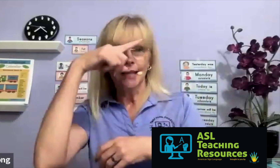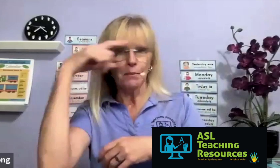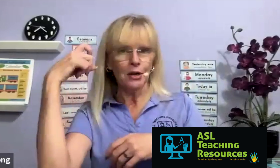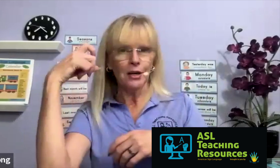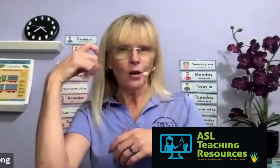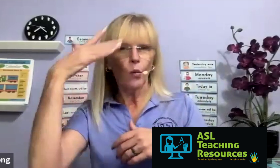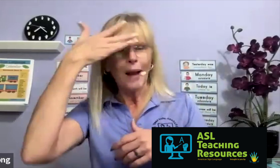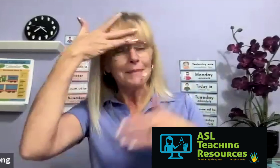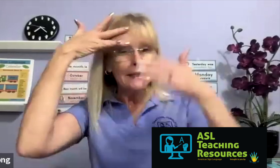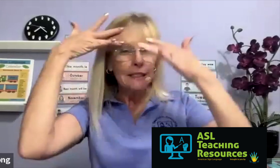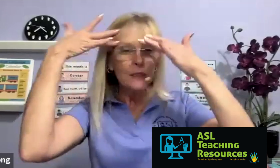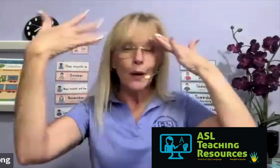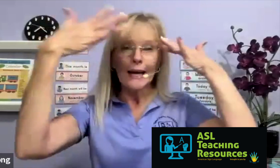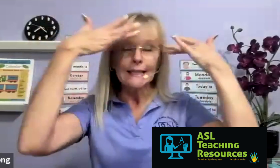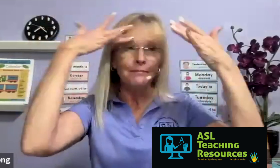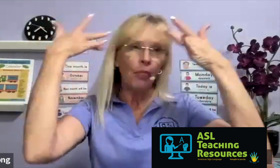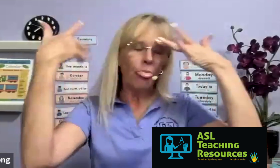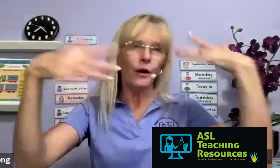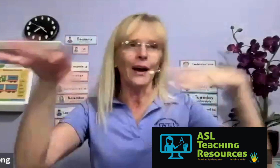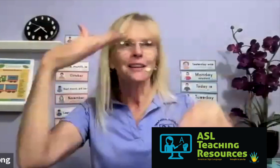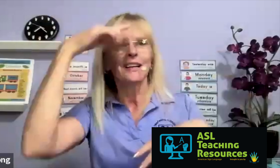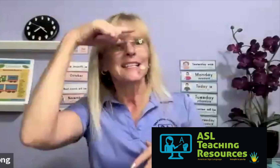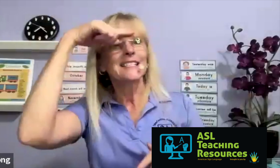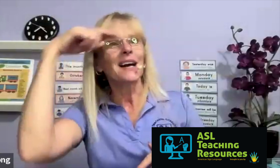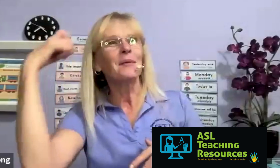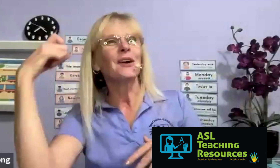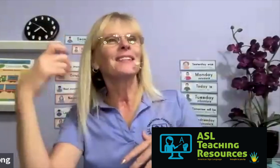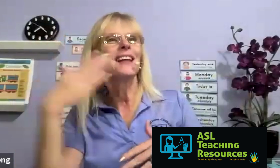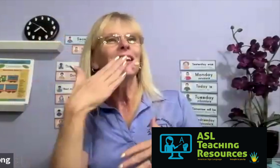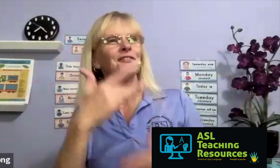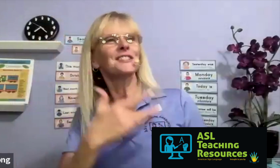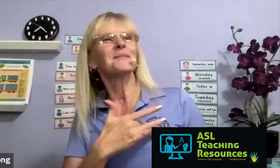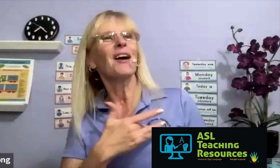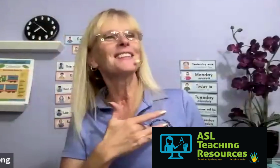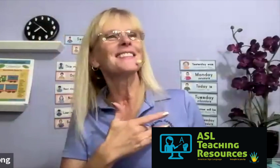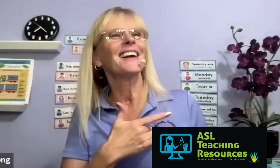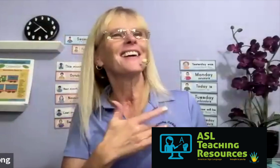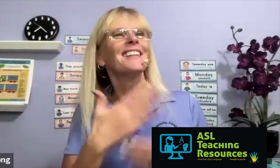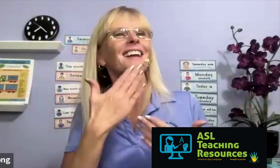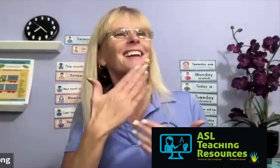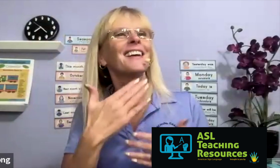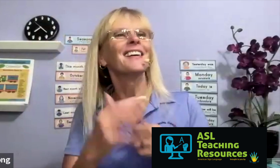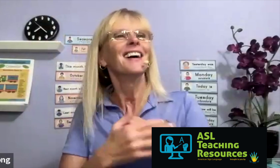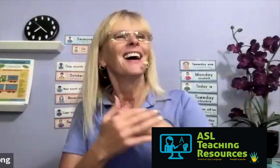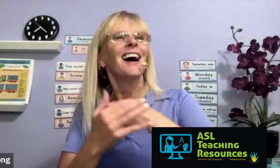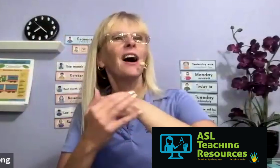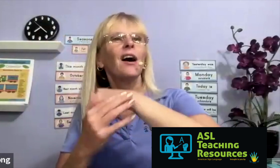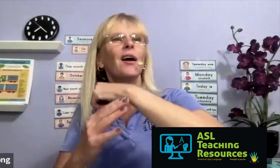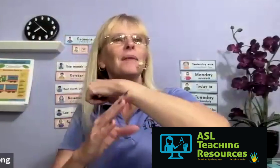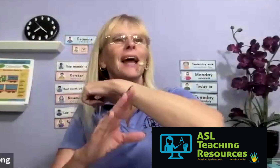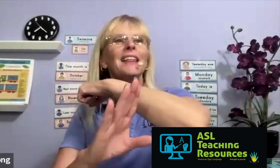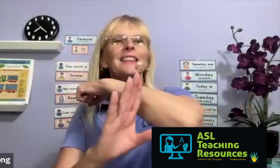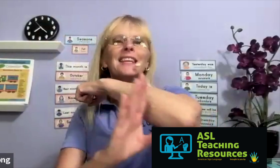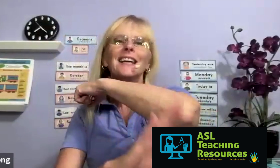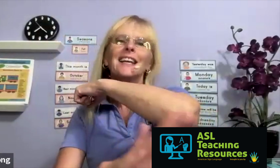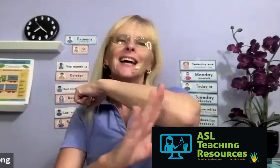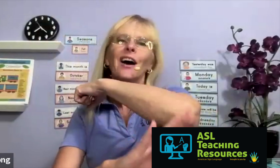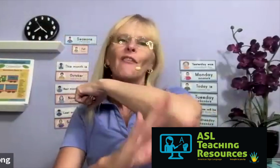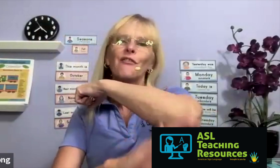Summer, wipe that sweat. Summer, thank you for some hearts there. Thank you. And then